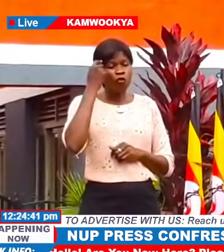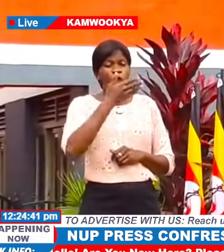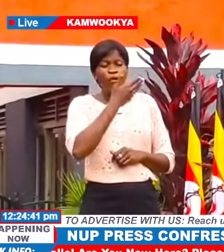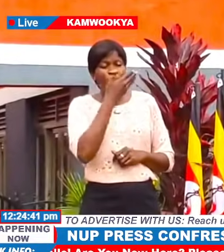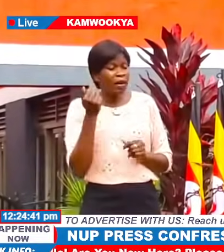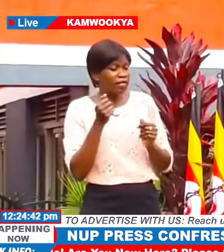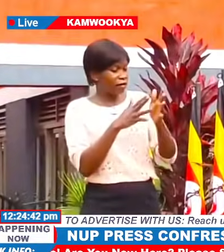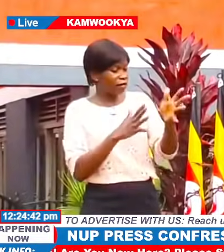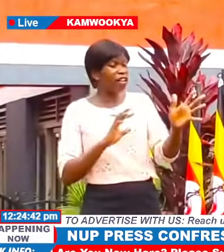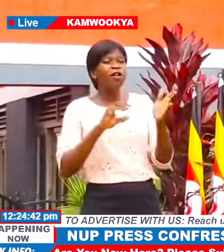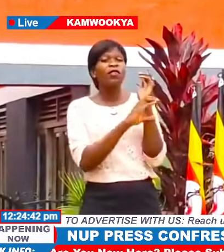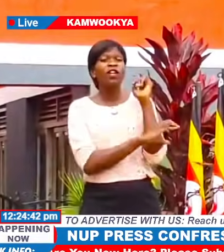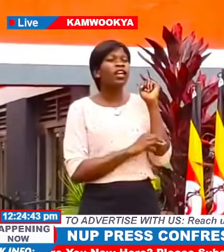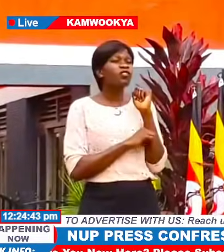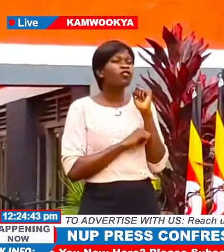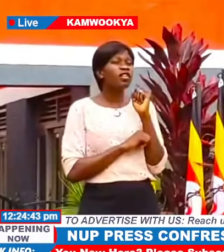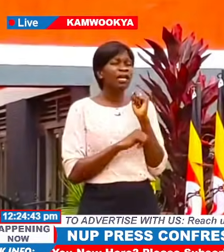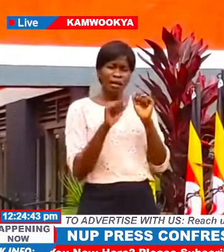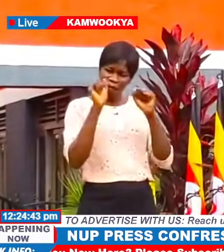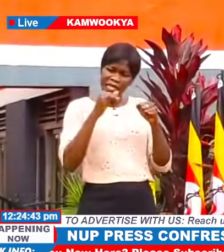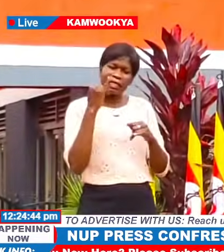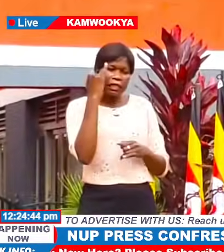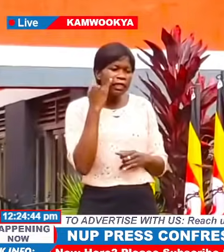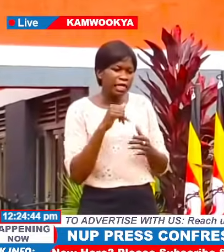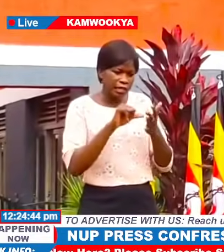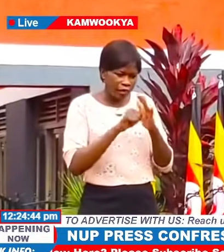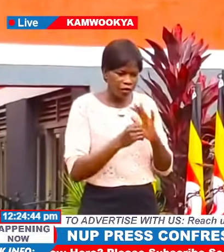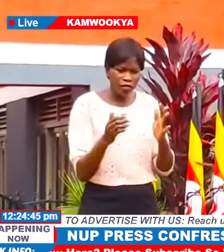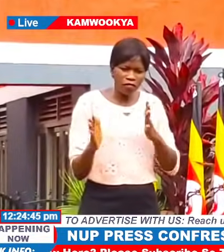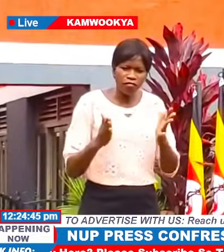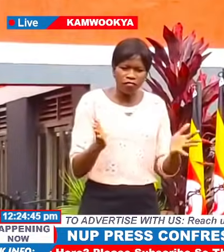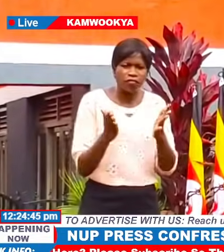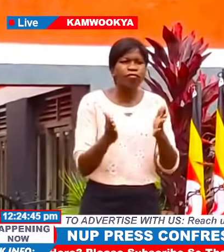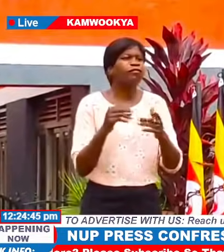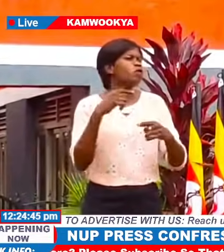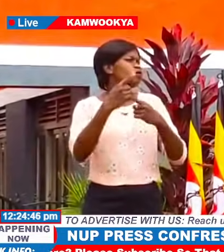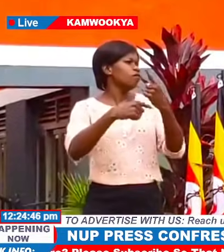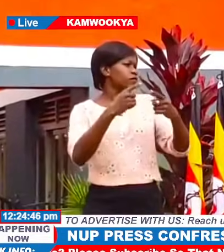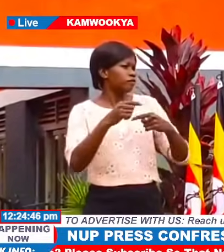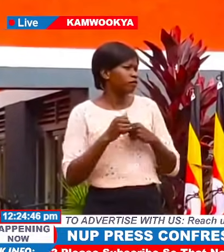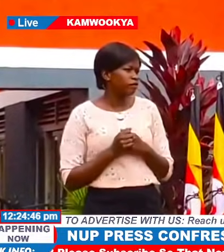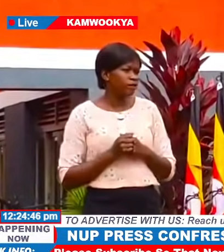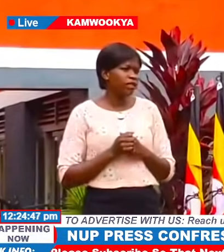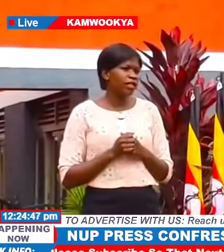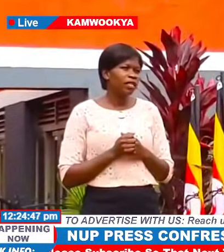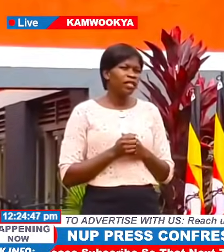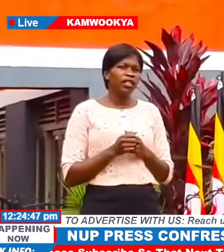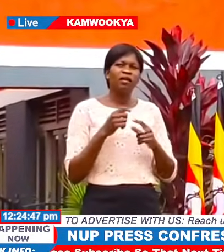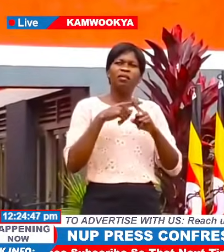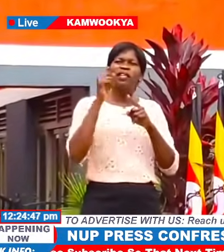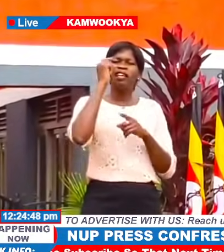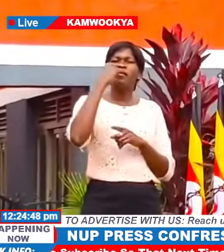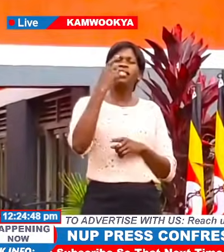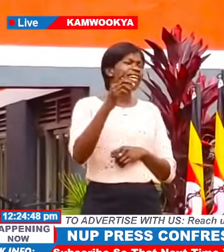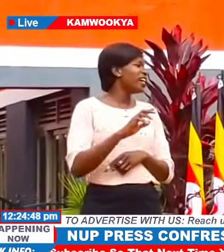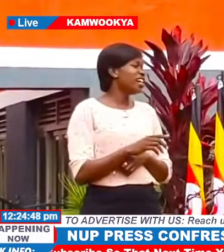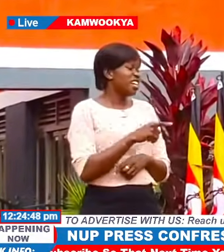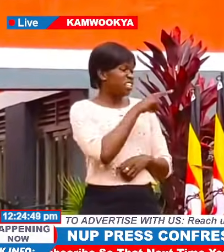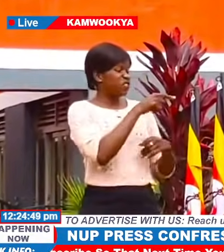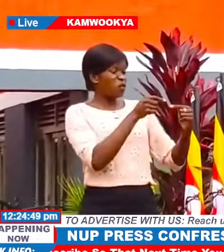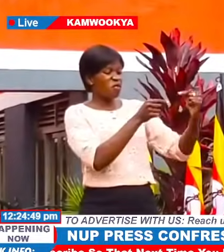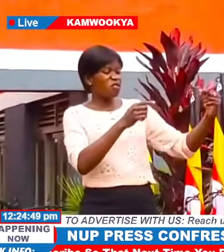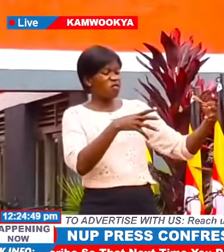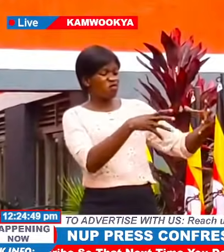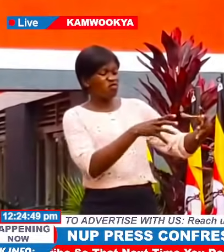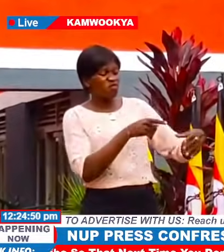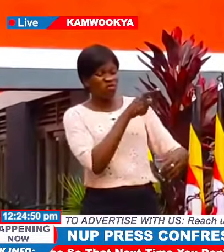country? Sometimes I hear government officials who will say that some of us who are opposed to it, and I've heard them accuse even you